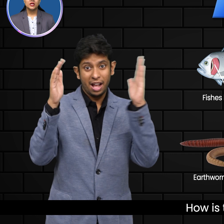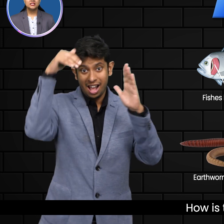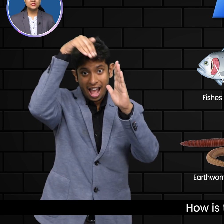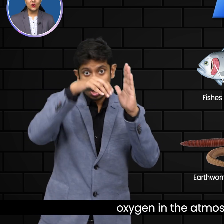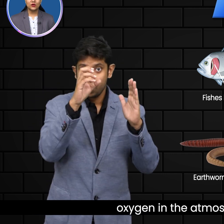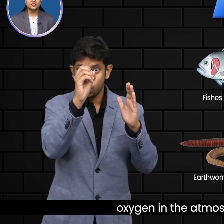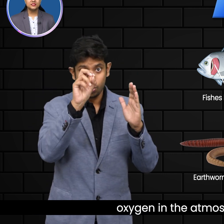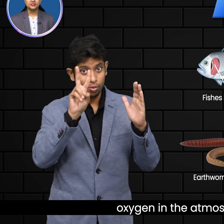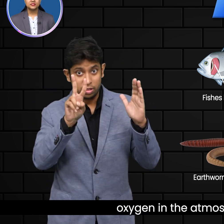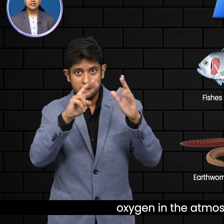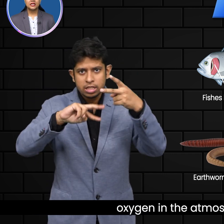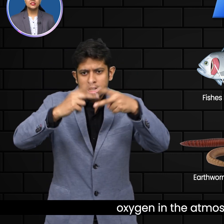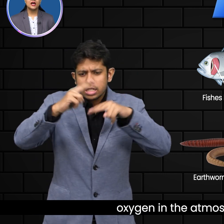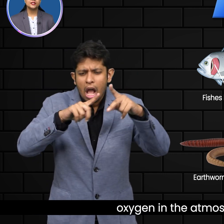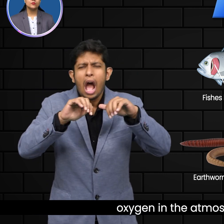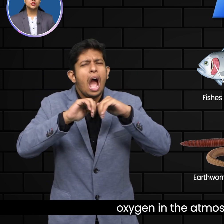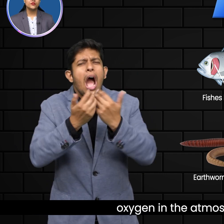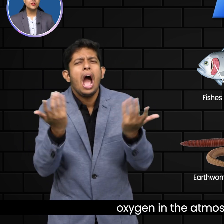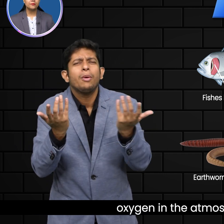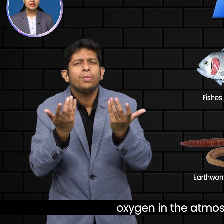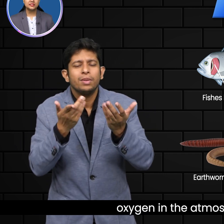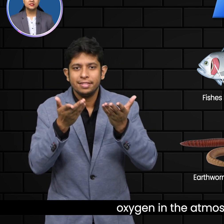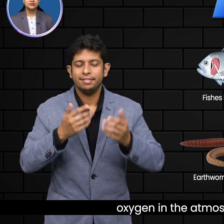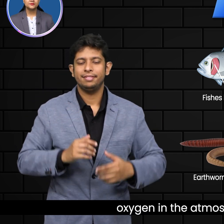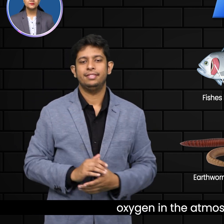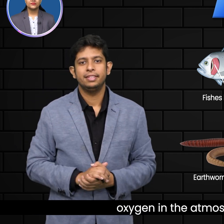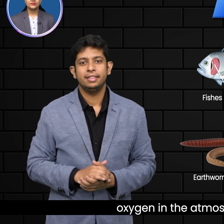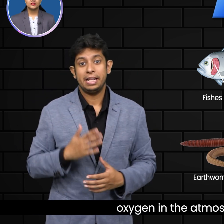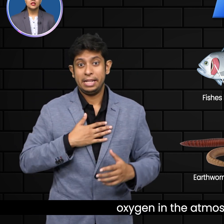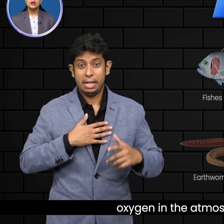How is the oxygen in the atmosphere replaced?